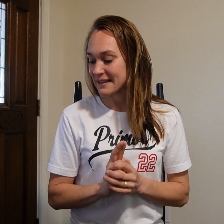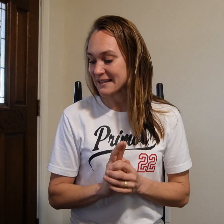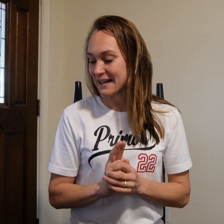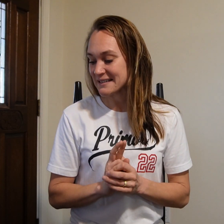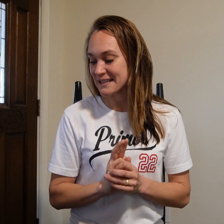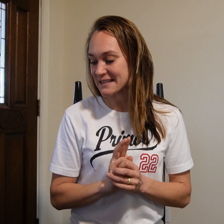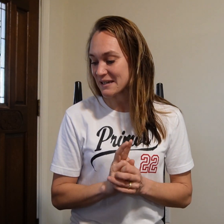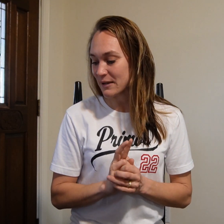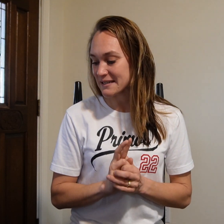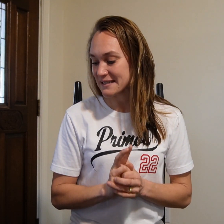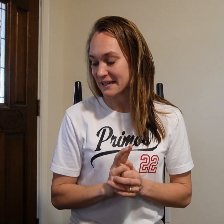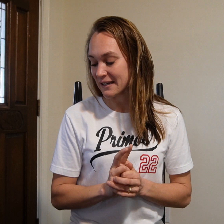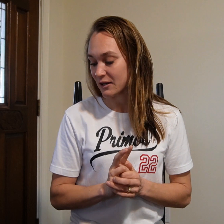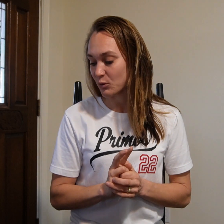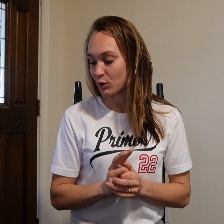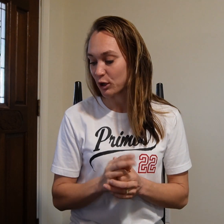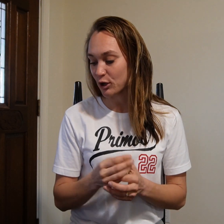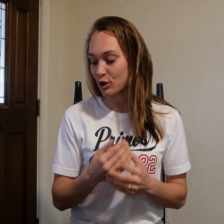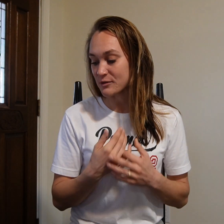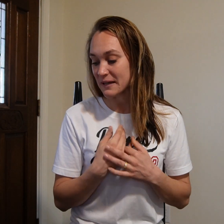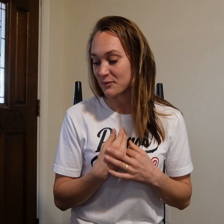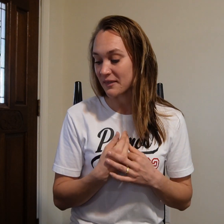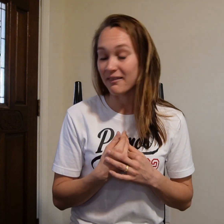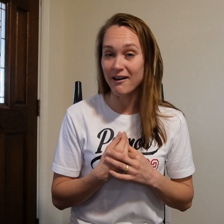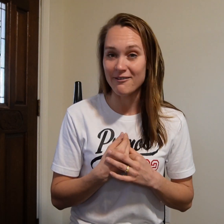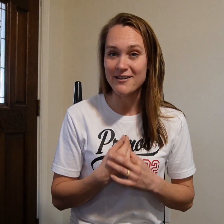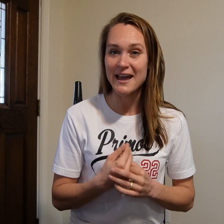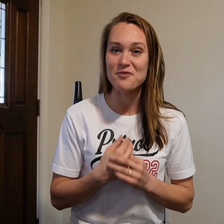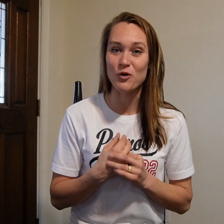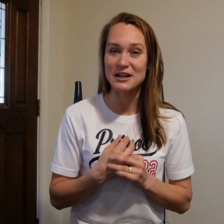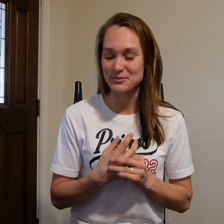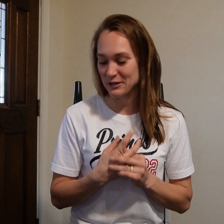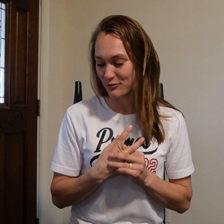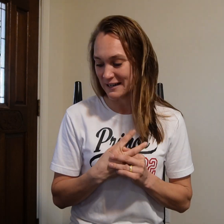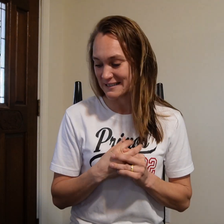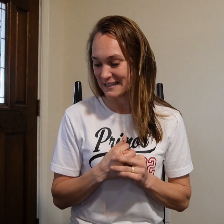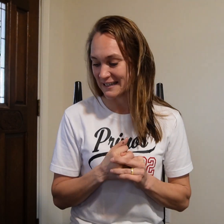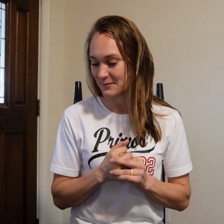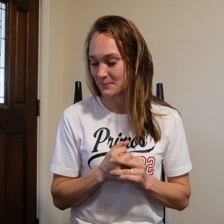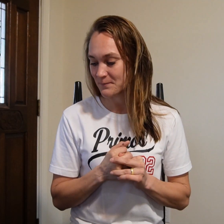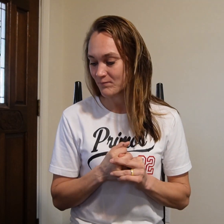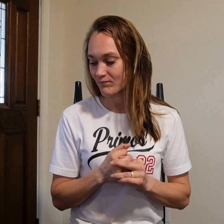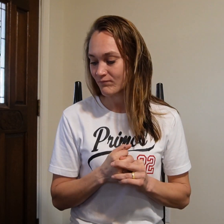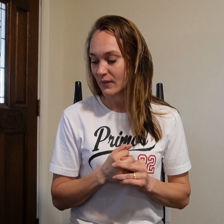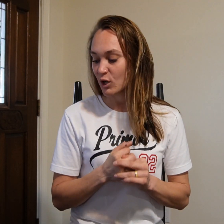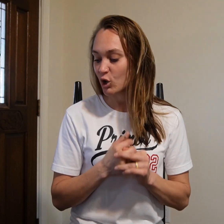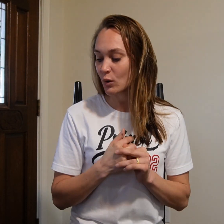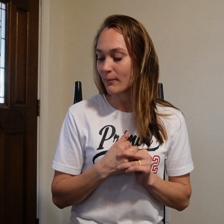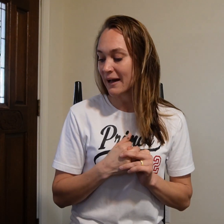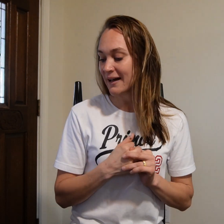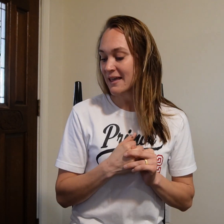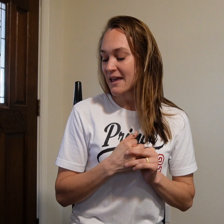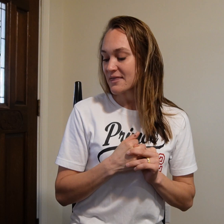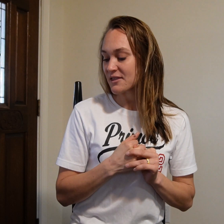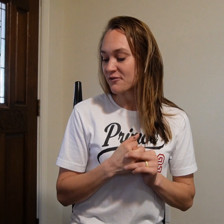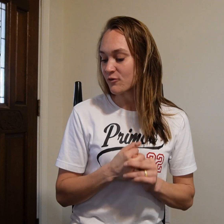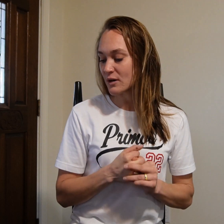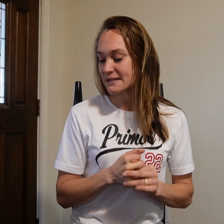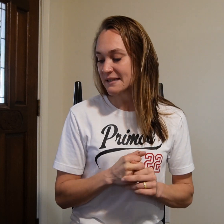the eyes that see my sin would look on me with love and watch me rise again? Who am I that the voice that